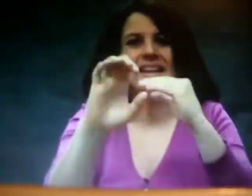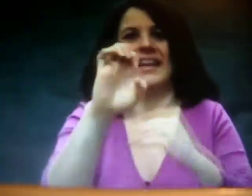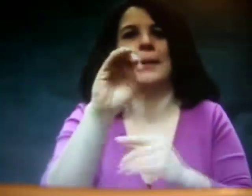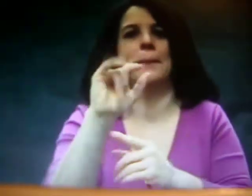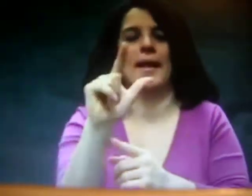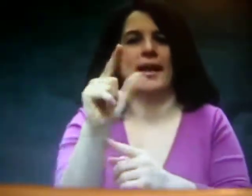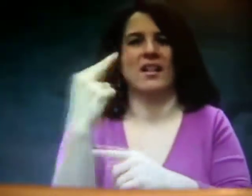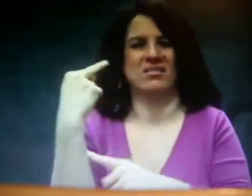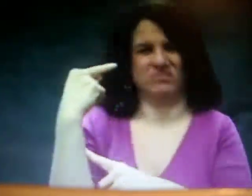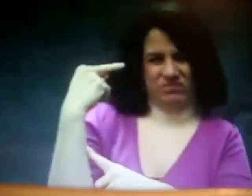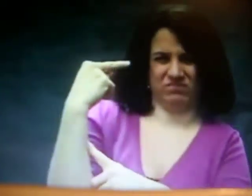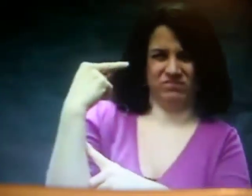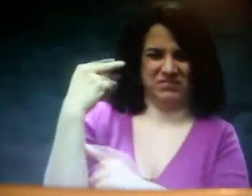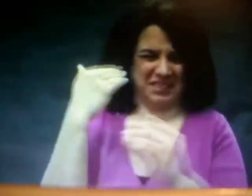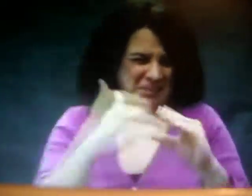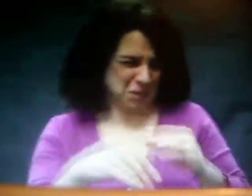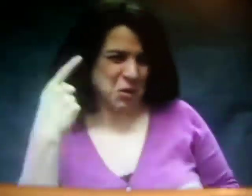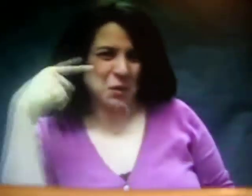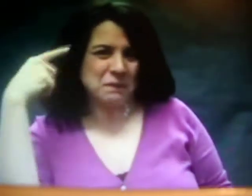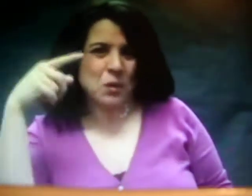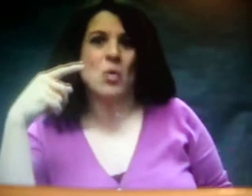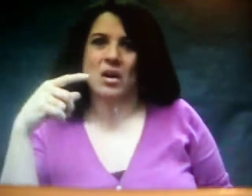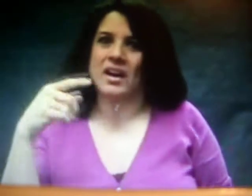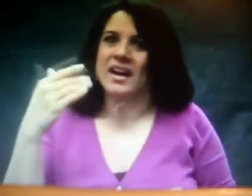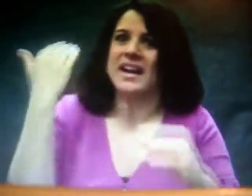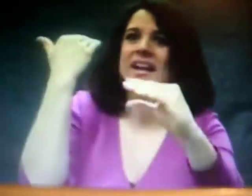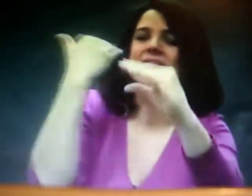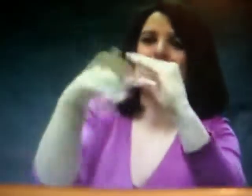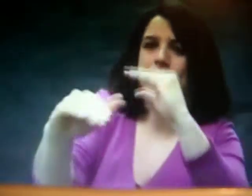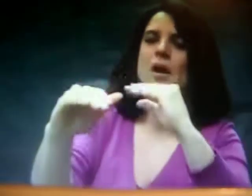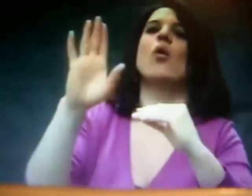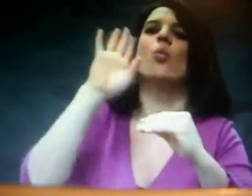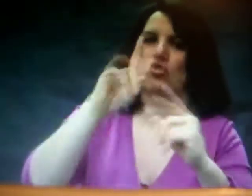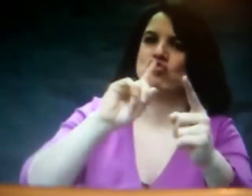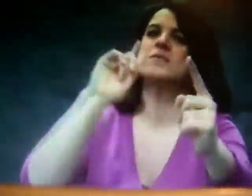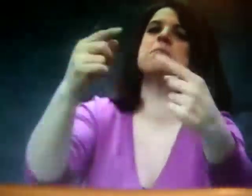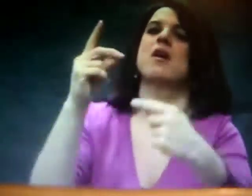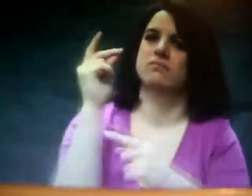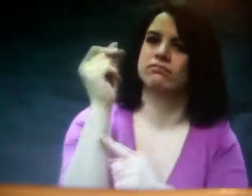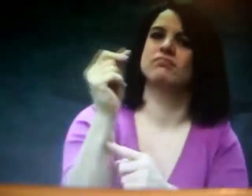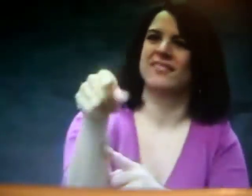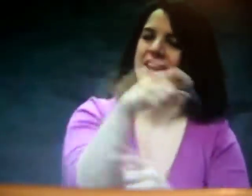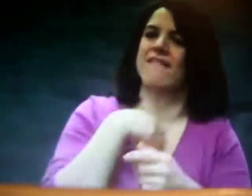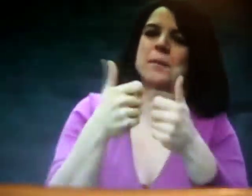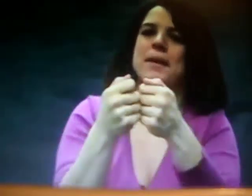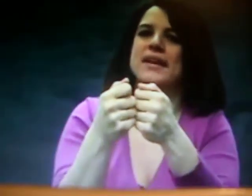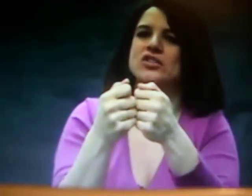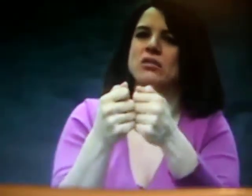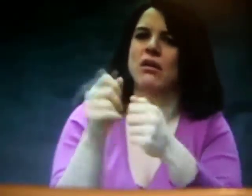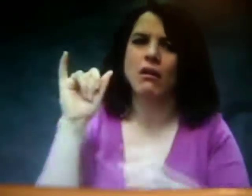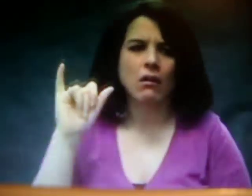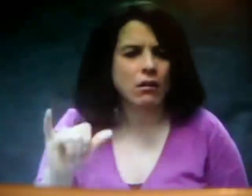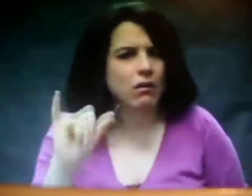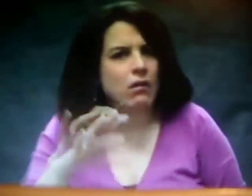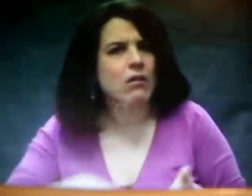So I informed them that I can use email. And they was like, email for what? My friend's going to respond faster. They